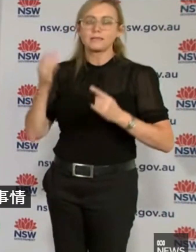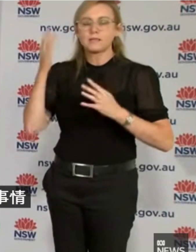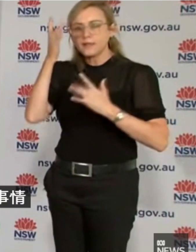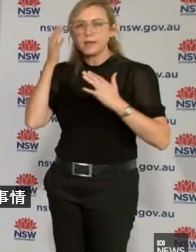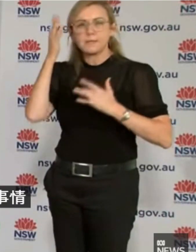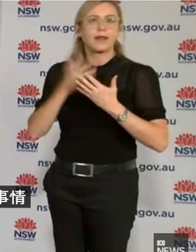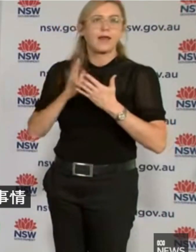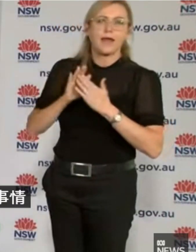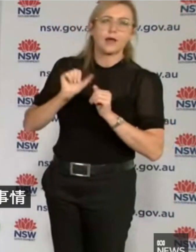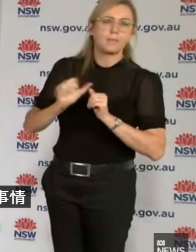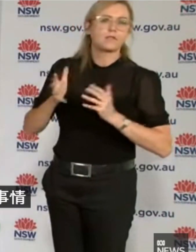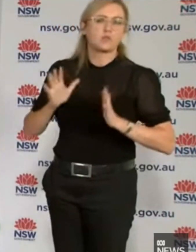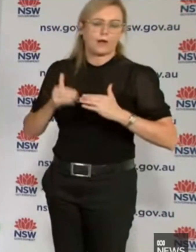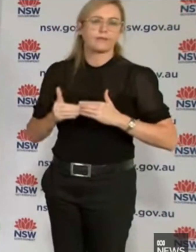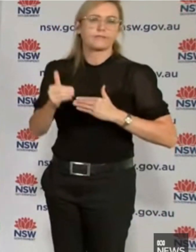moment.